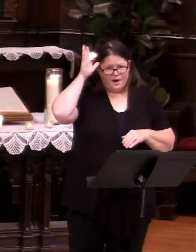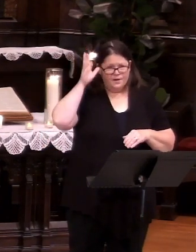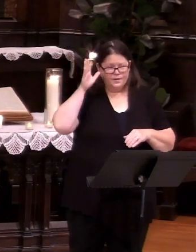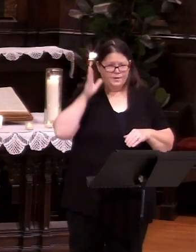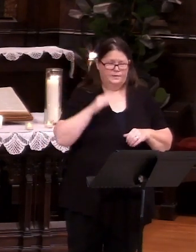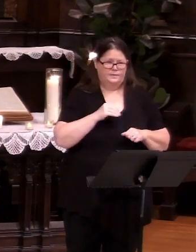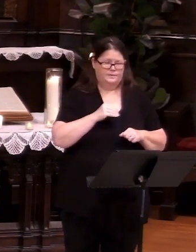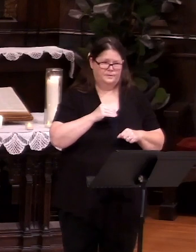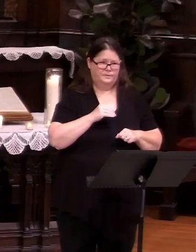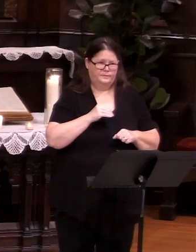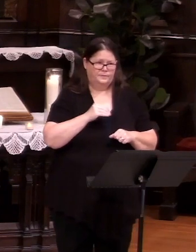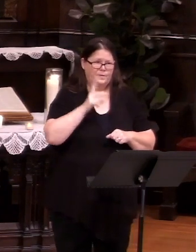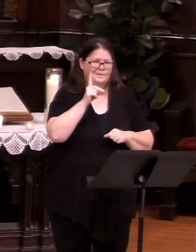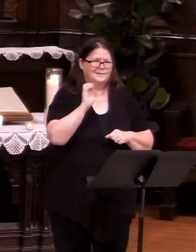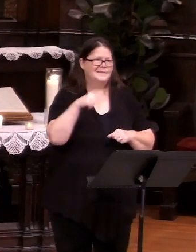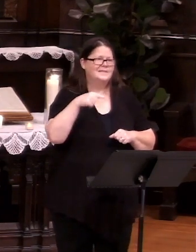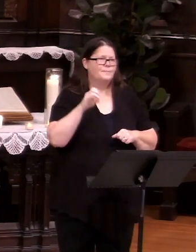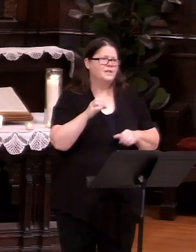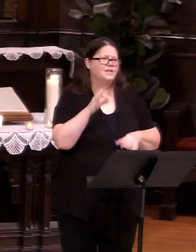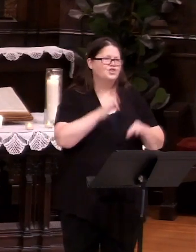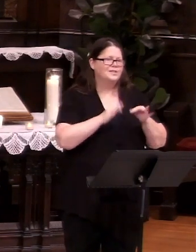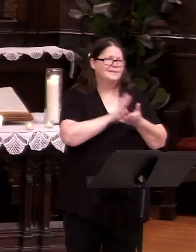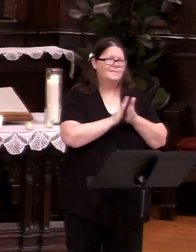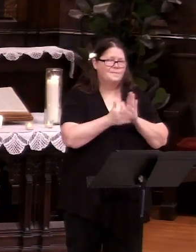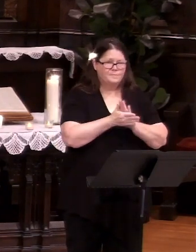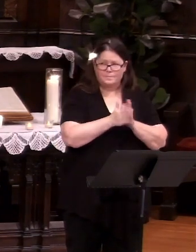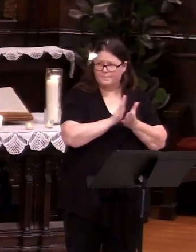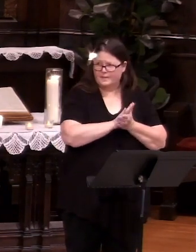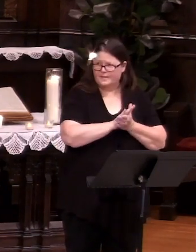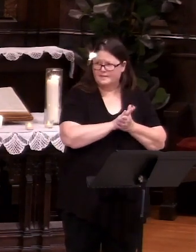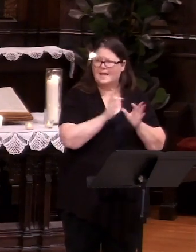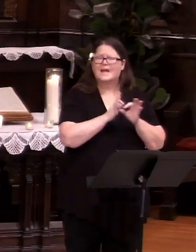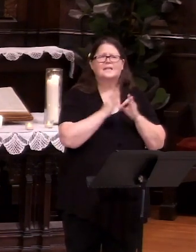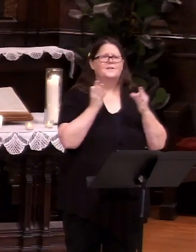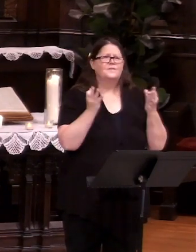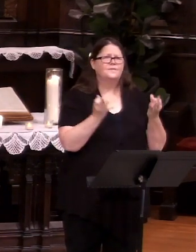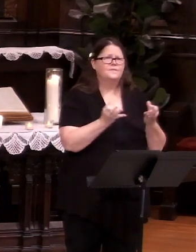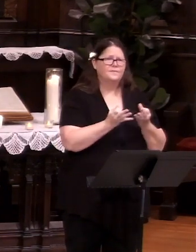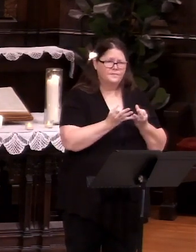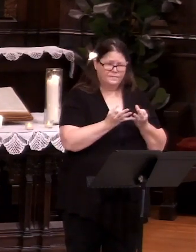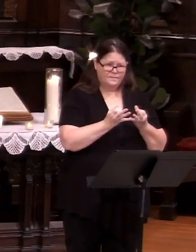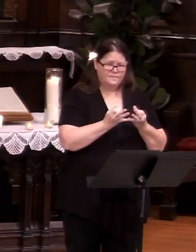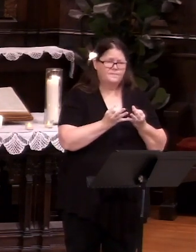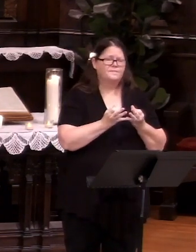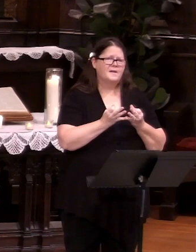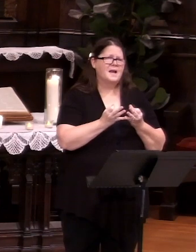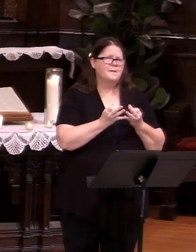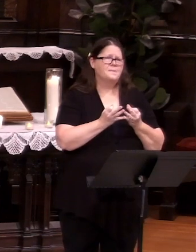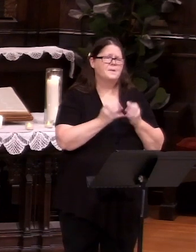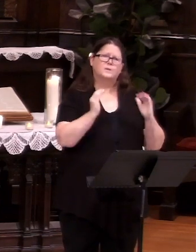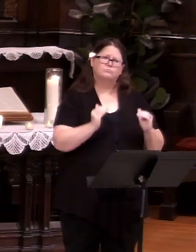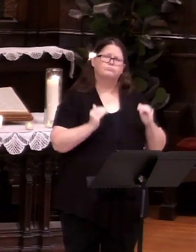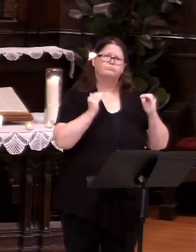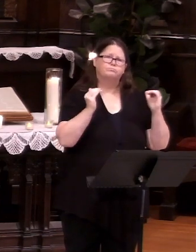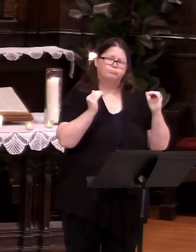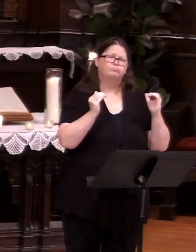of Peace, and the family enjoyed a great deal of prominence and